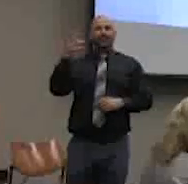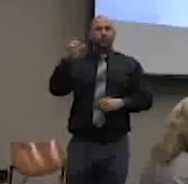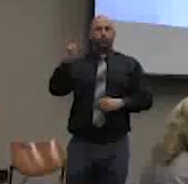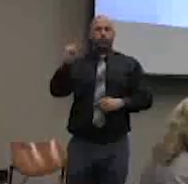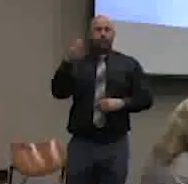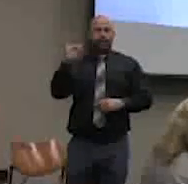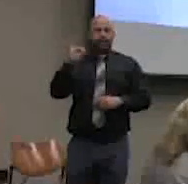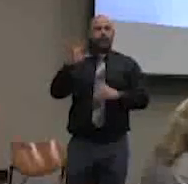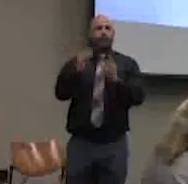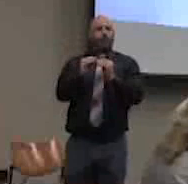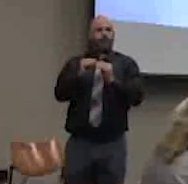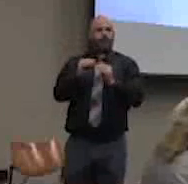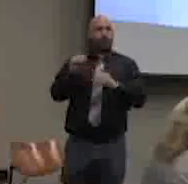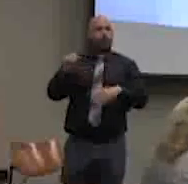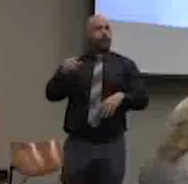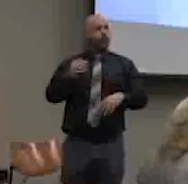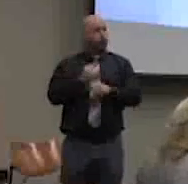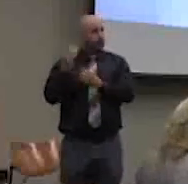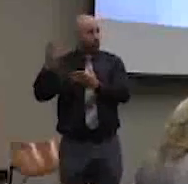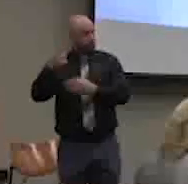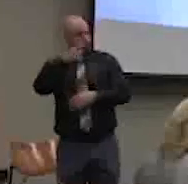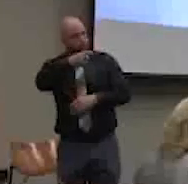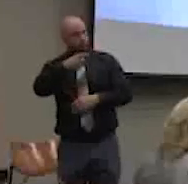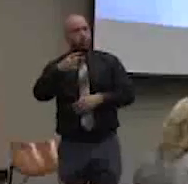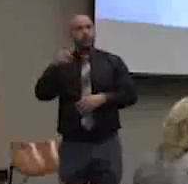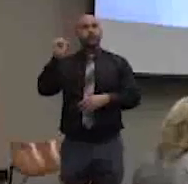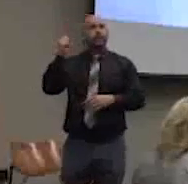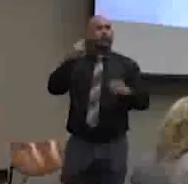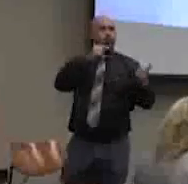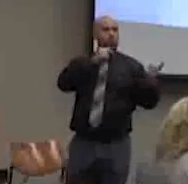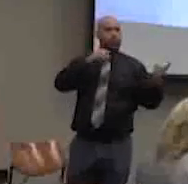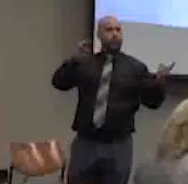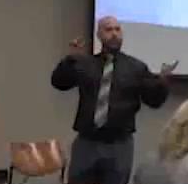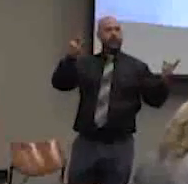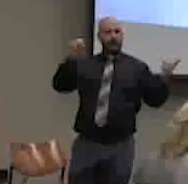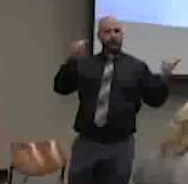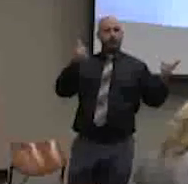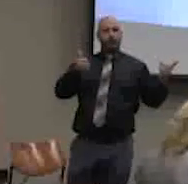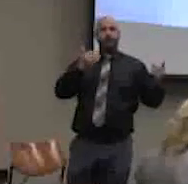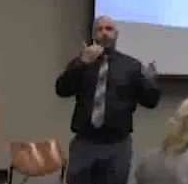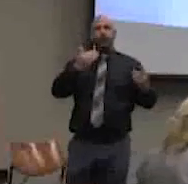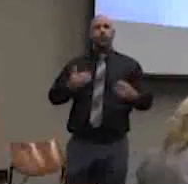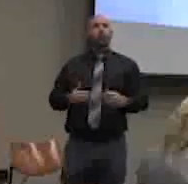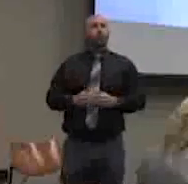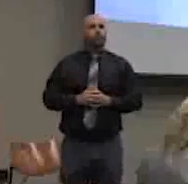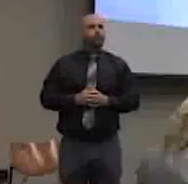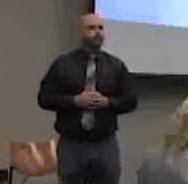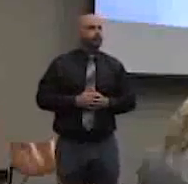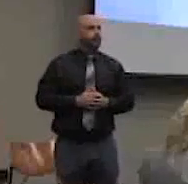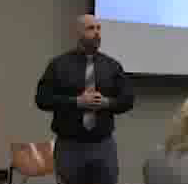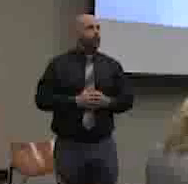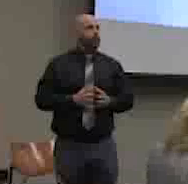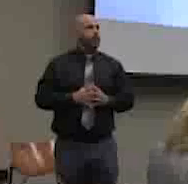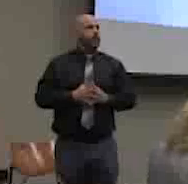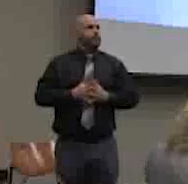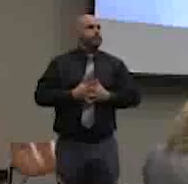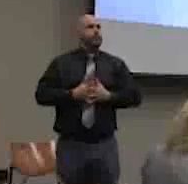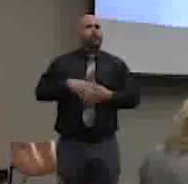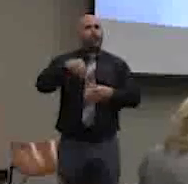from Michael Tipton. So we should have those. We have these in our, they're in the